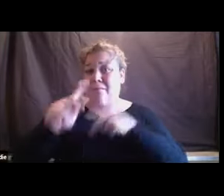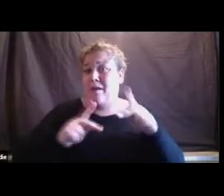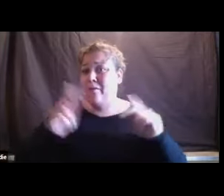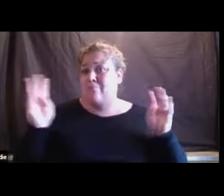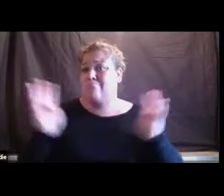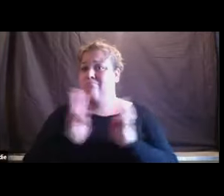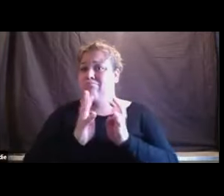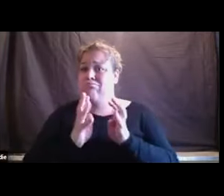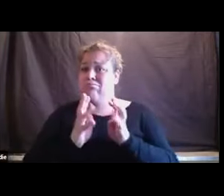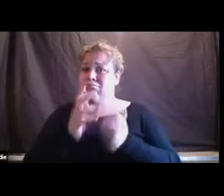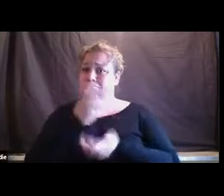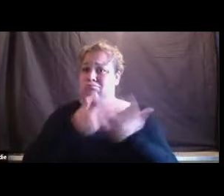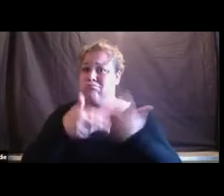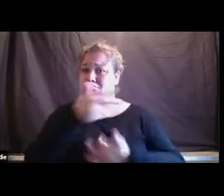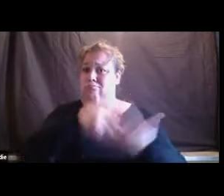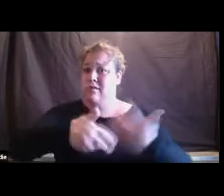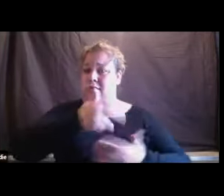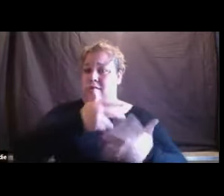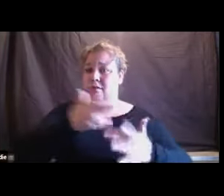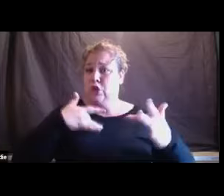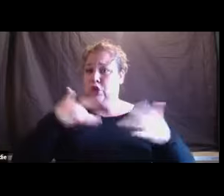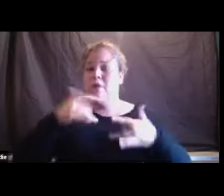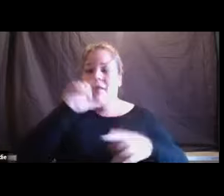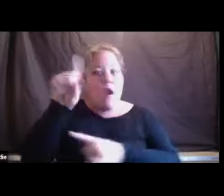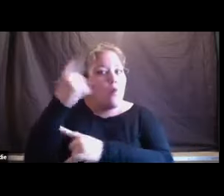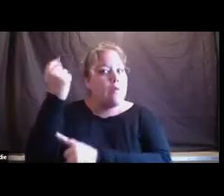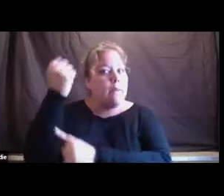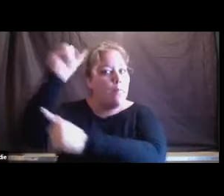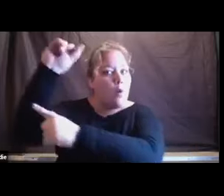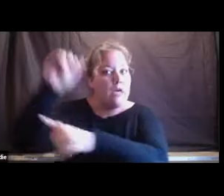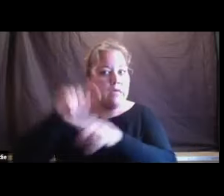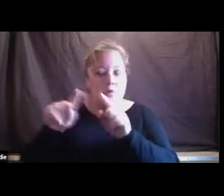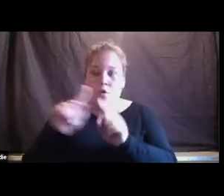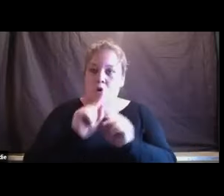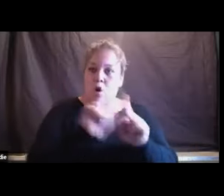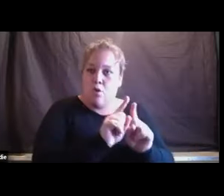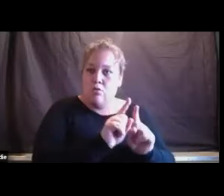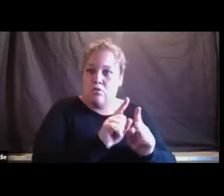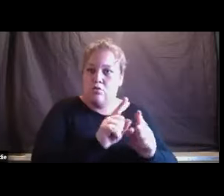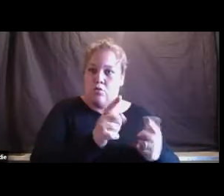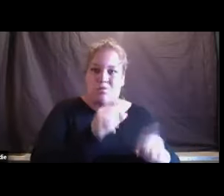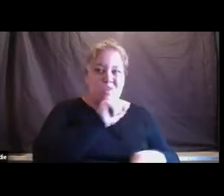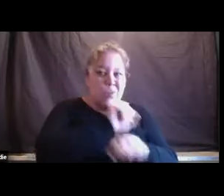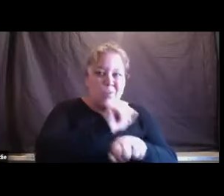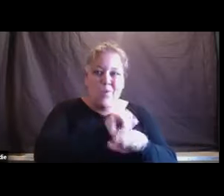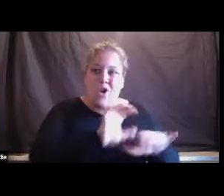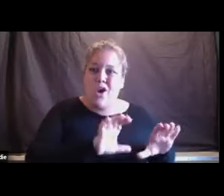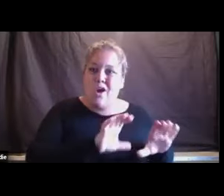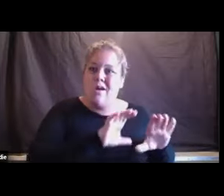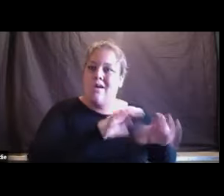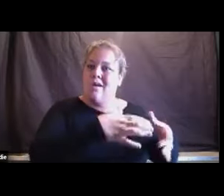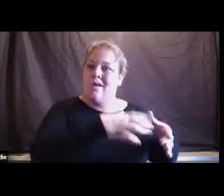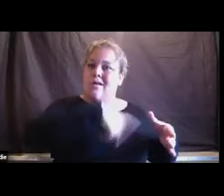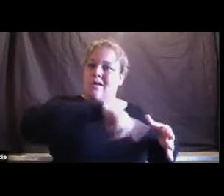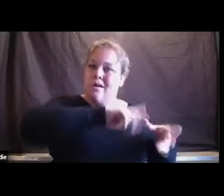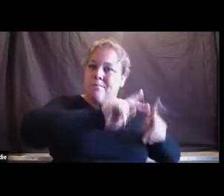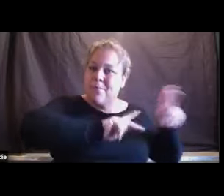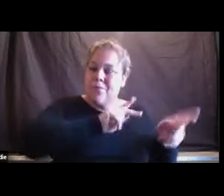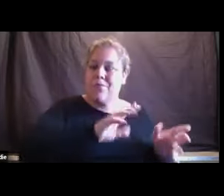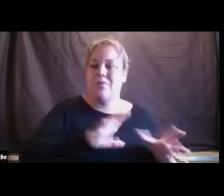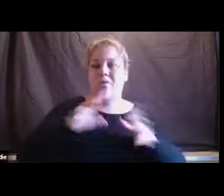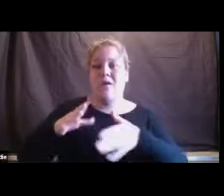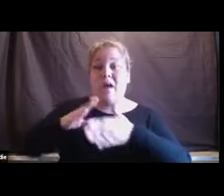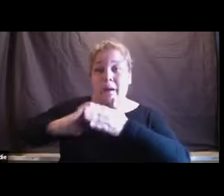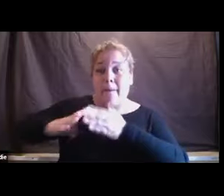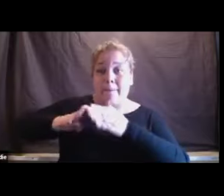close together, and that is not just the protest that happens in workplaces, it happens in